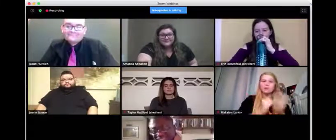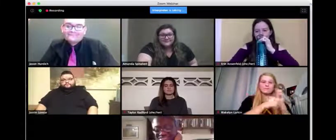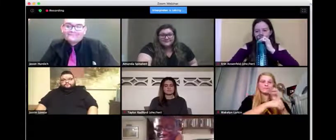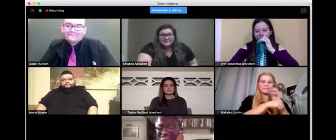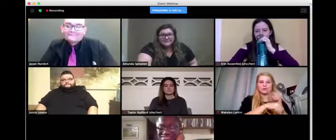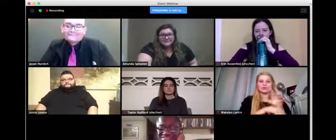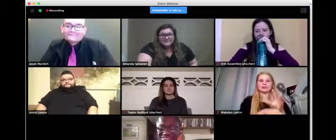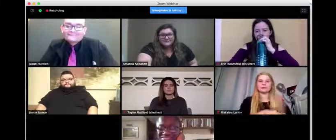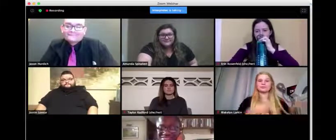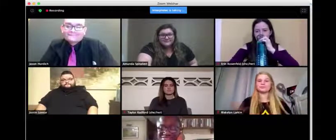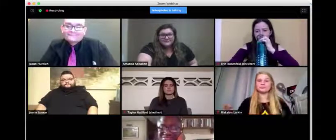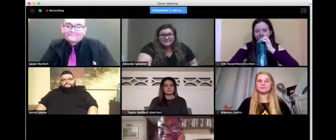be motivated.